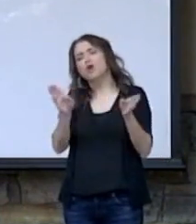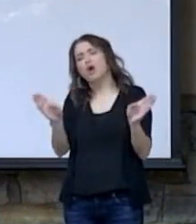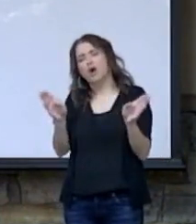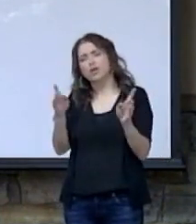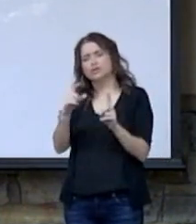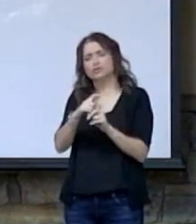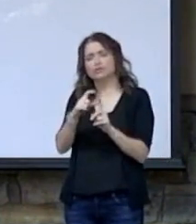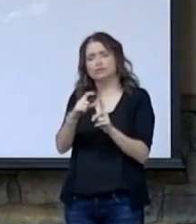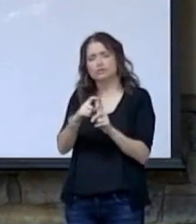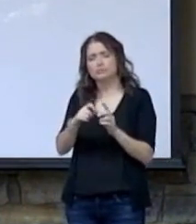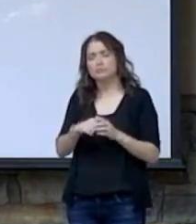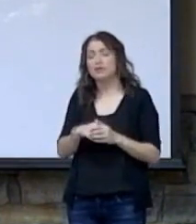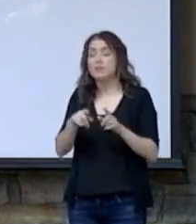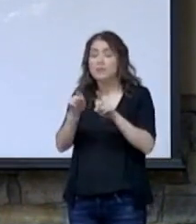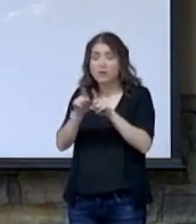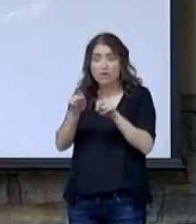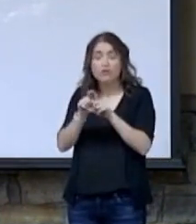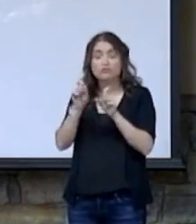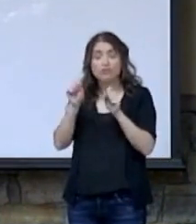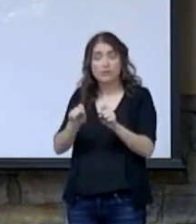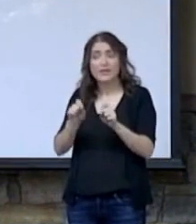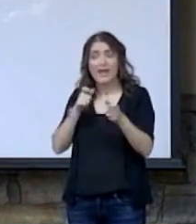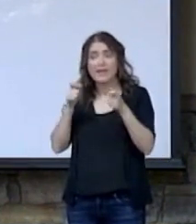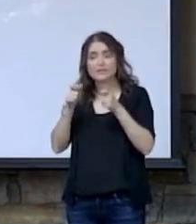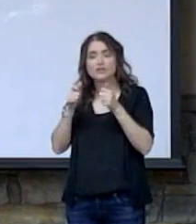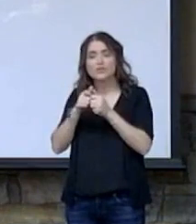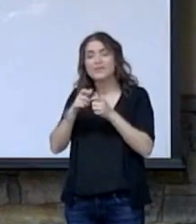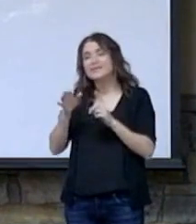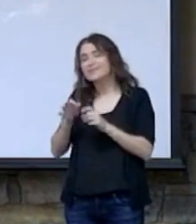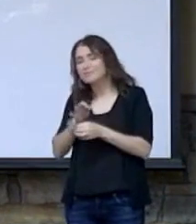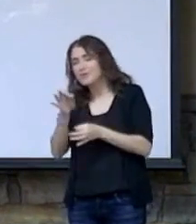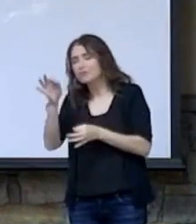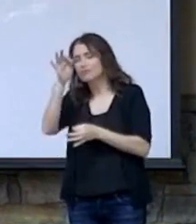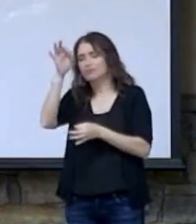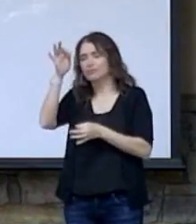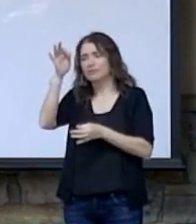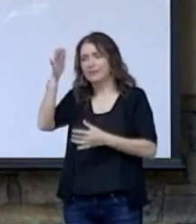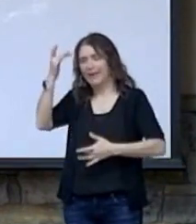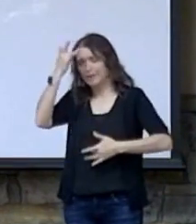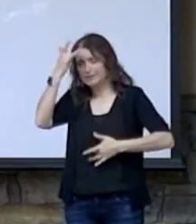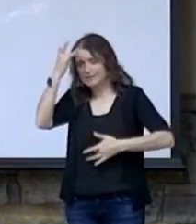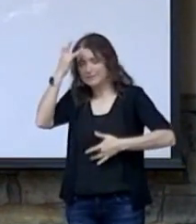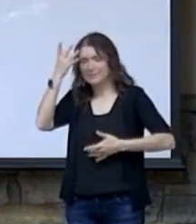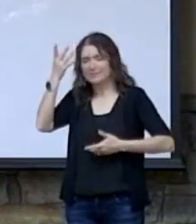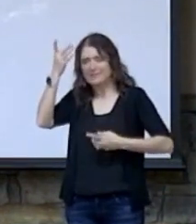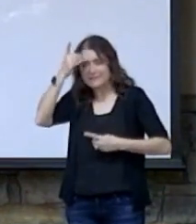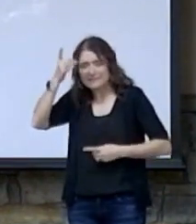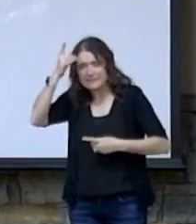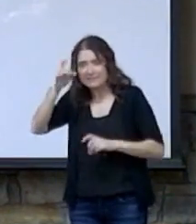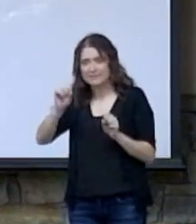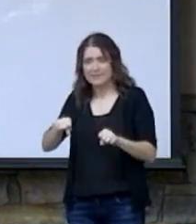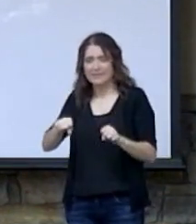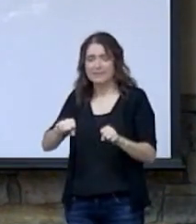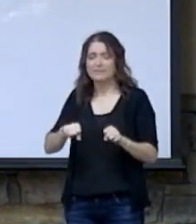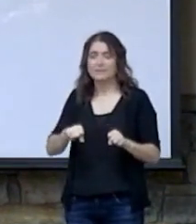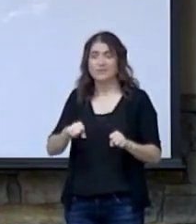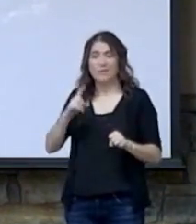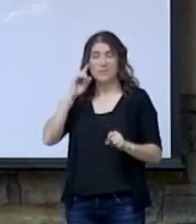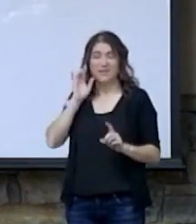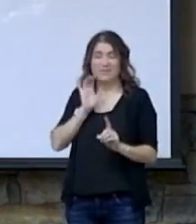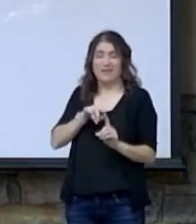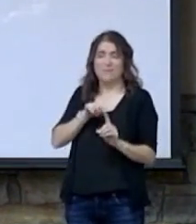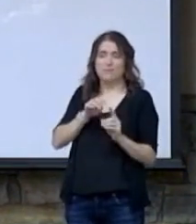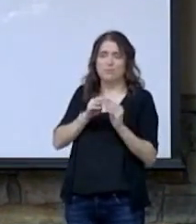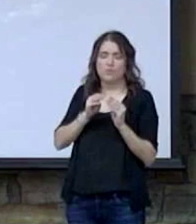also can deal with spiritual illness and disease. And there's a part of me that thinks maybe that's what David's really thinking about here,